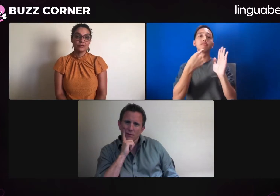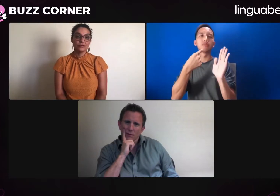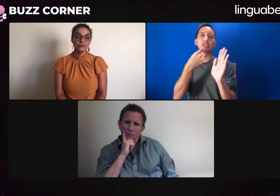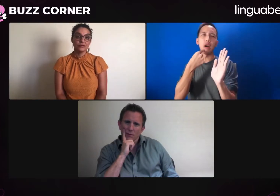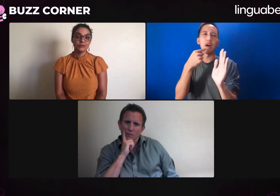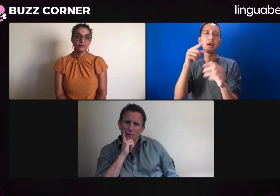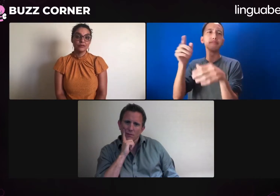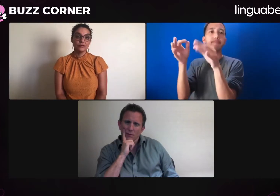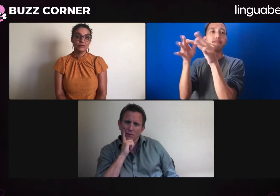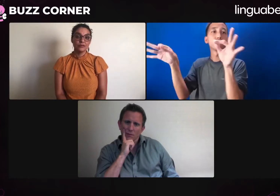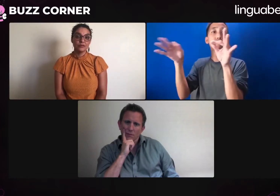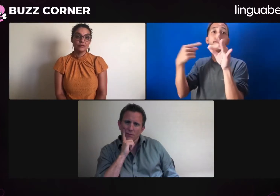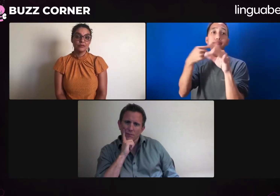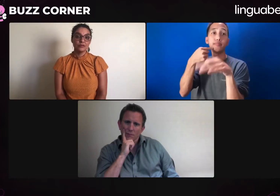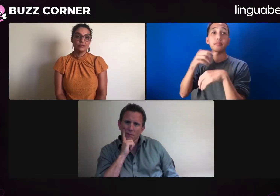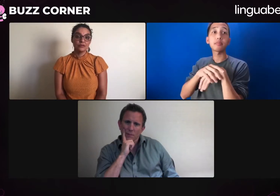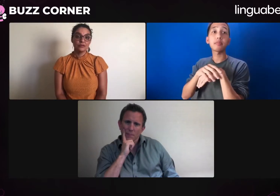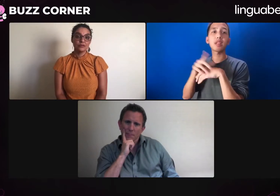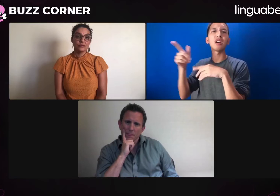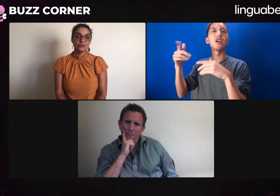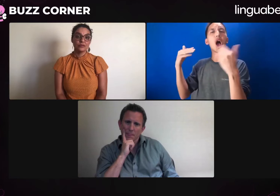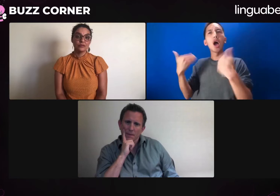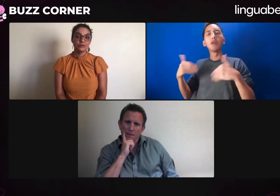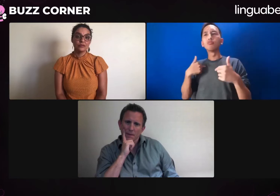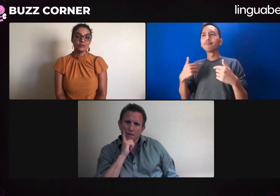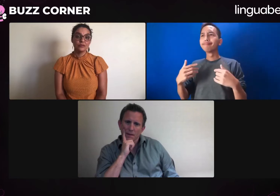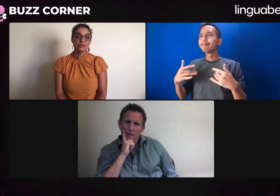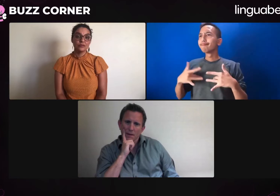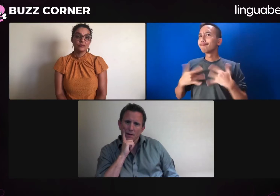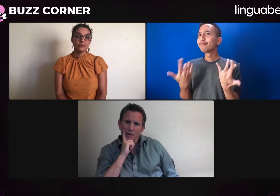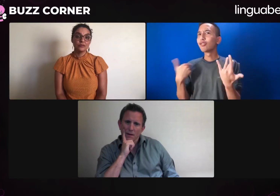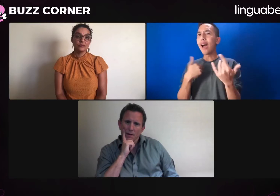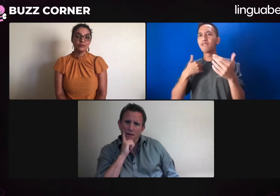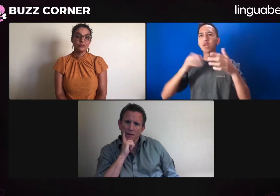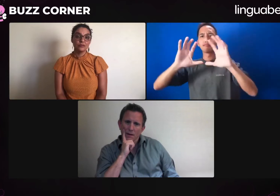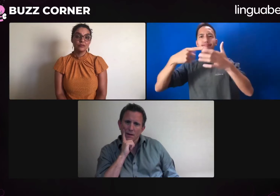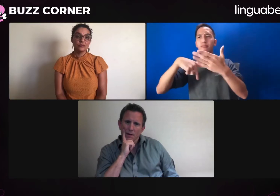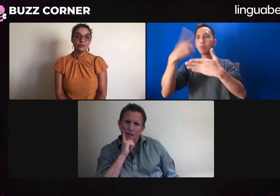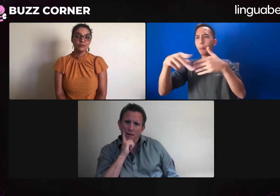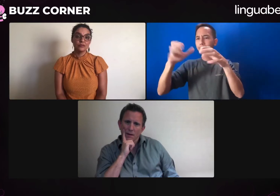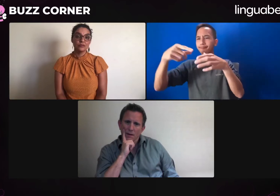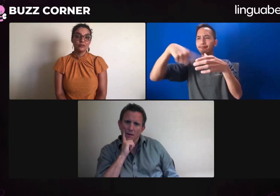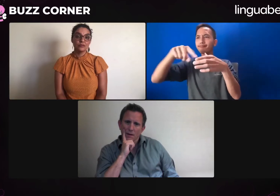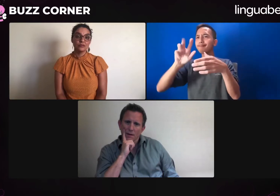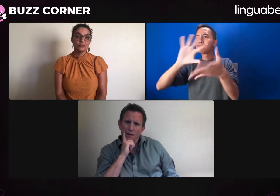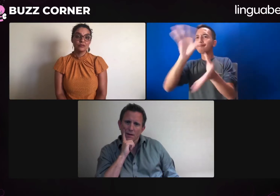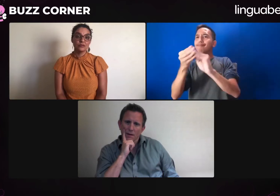in the video, the comment said something to the effect of, oh, I'm so